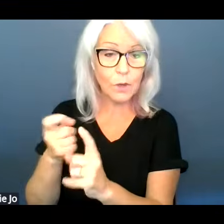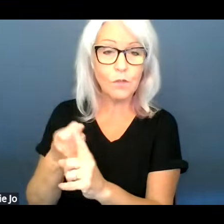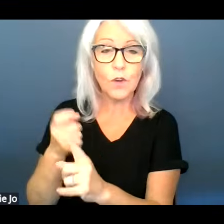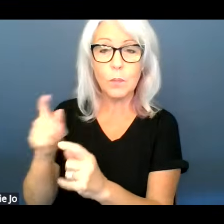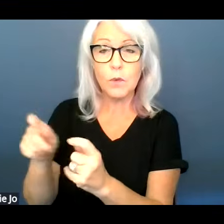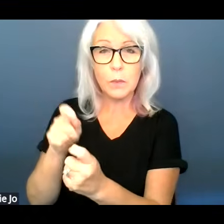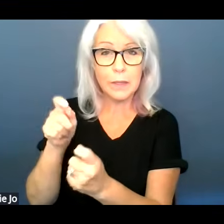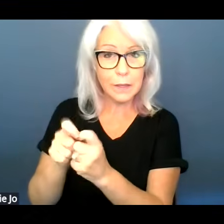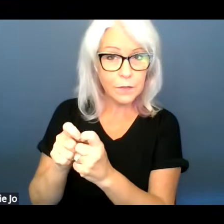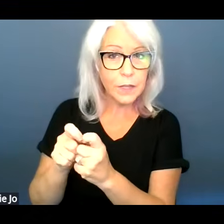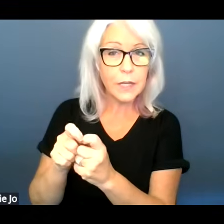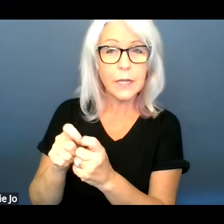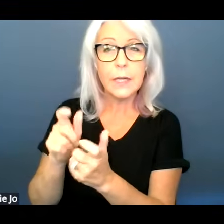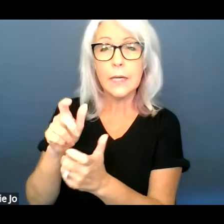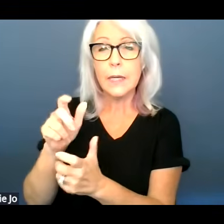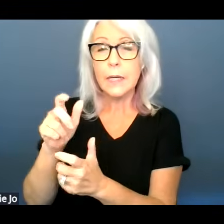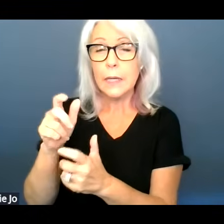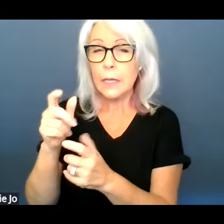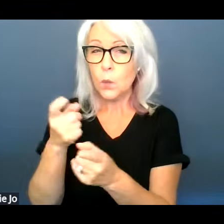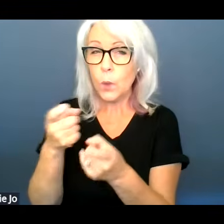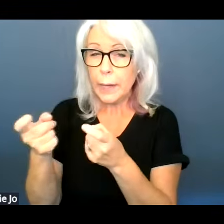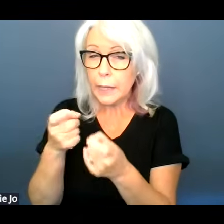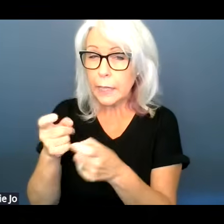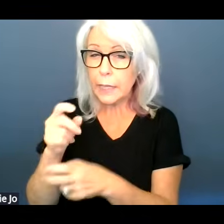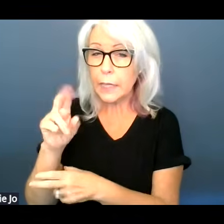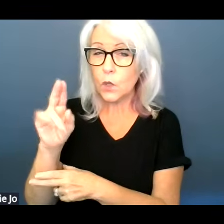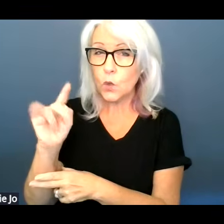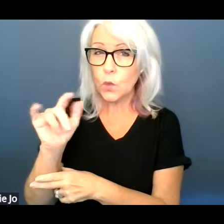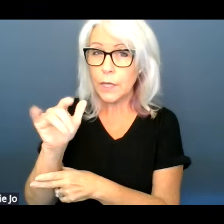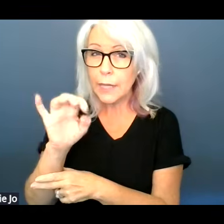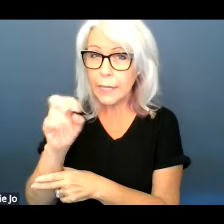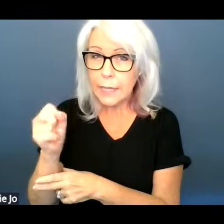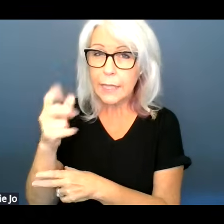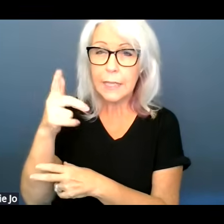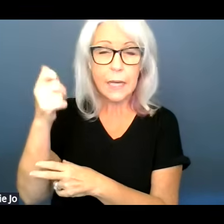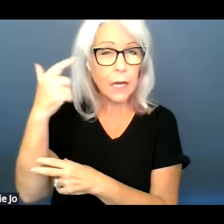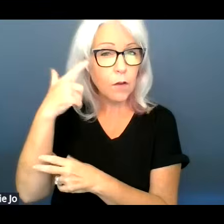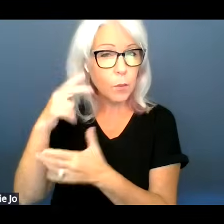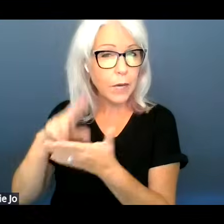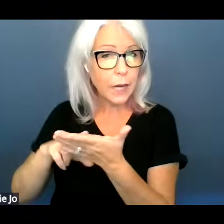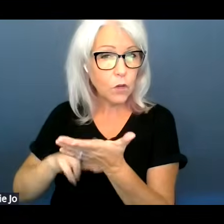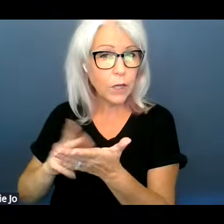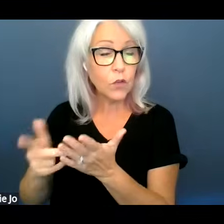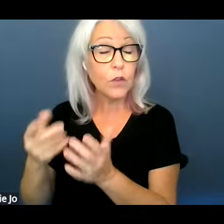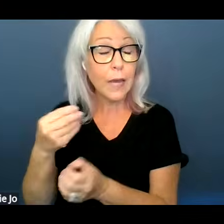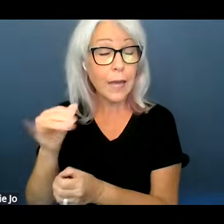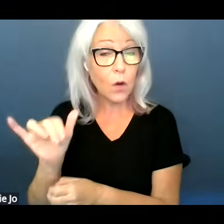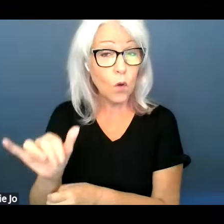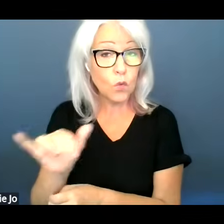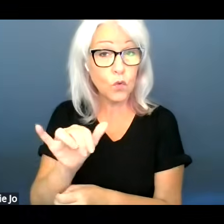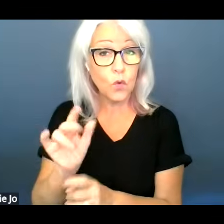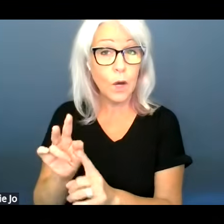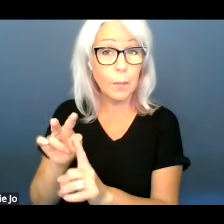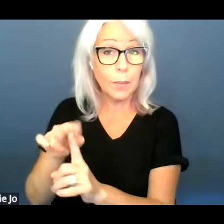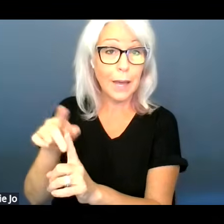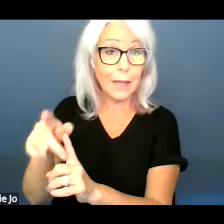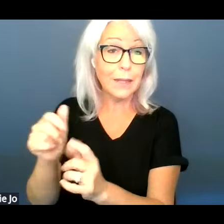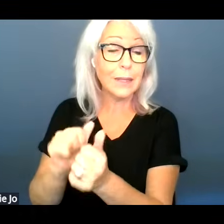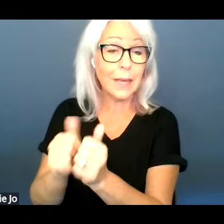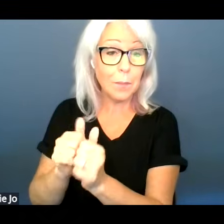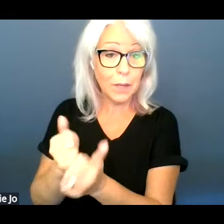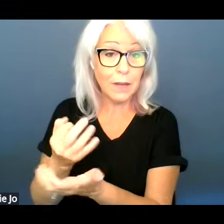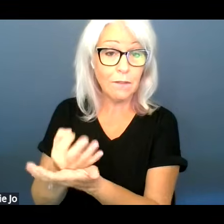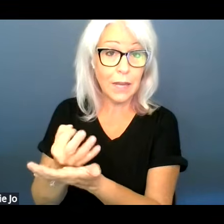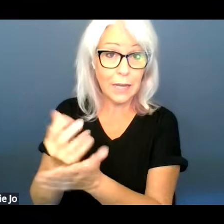government contractors, and apply campaign finance laws and regulations to additional types of political communications.